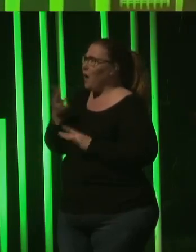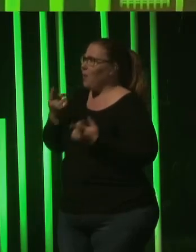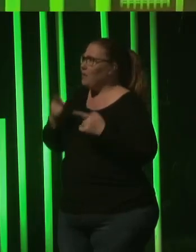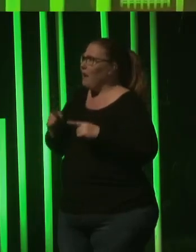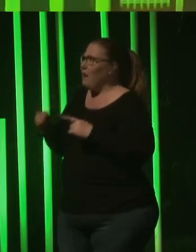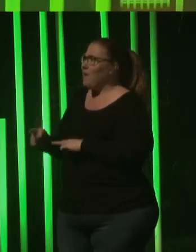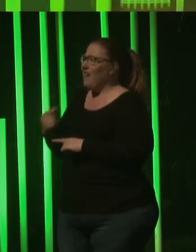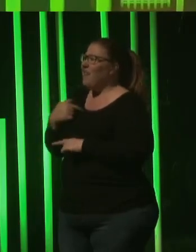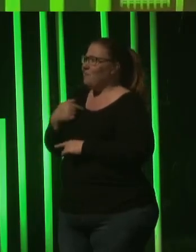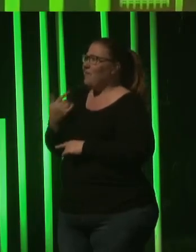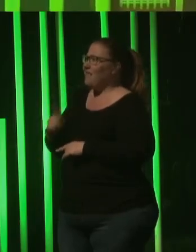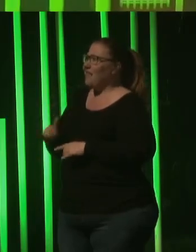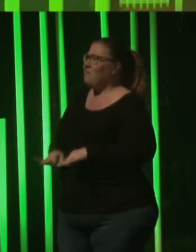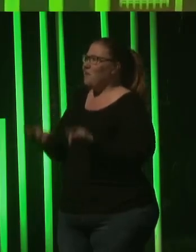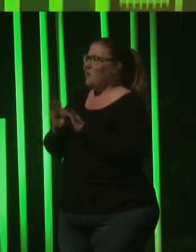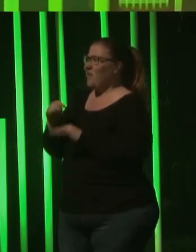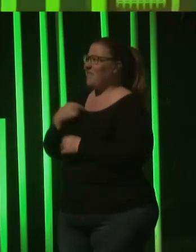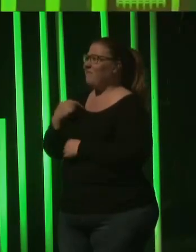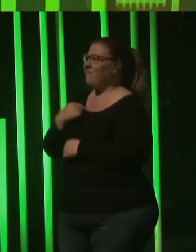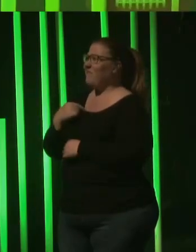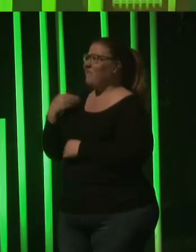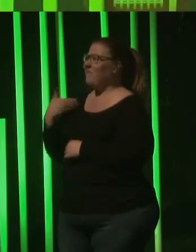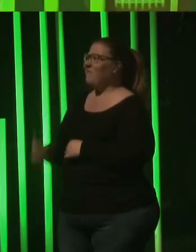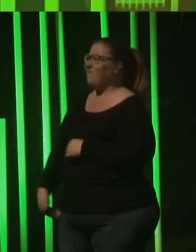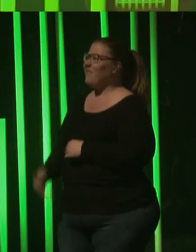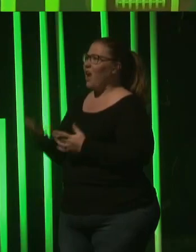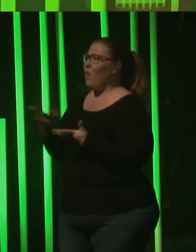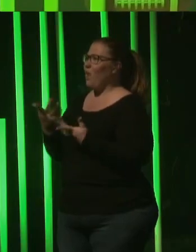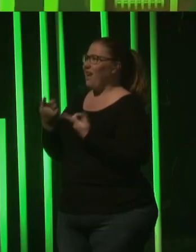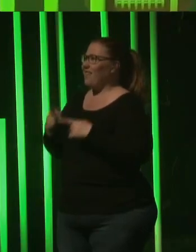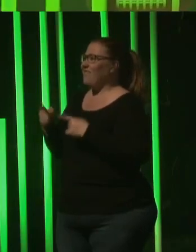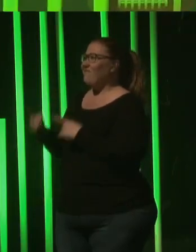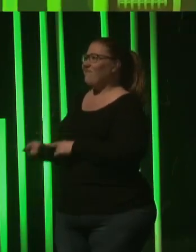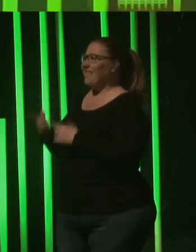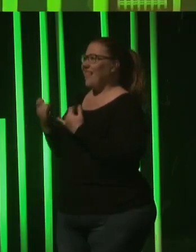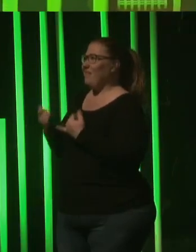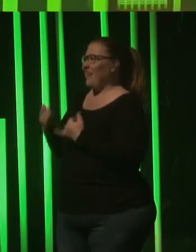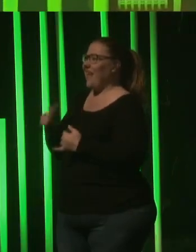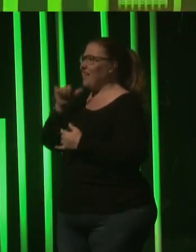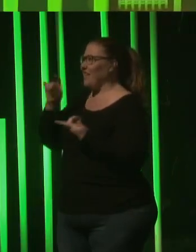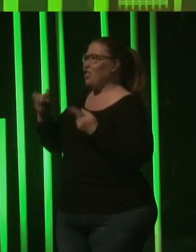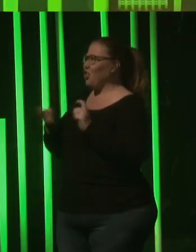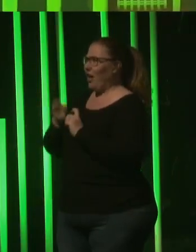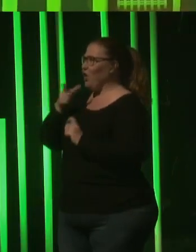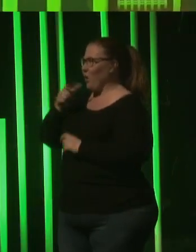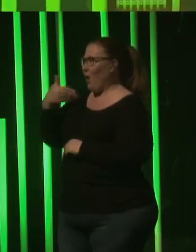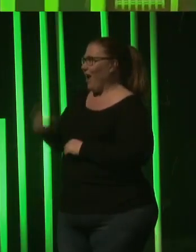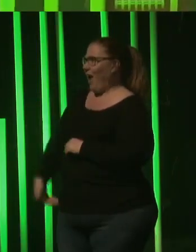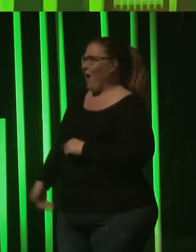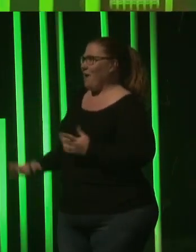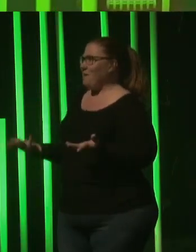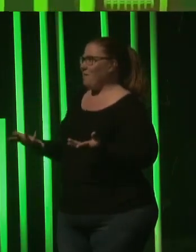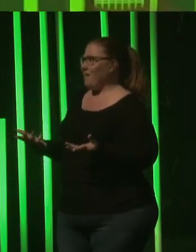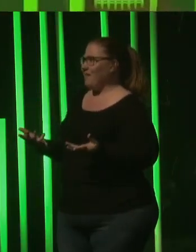God, I'm still somebody. What I'm going through does not determine or change who I am. And